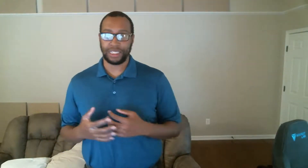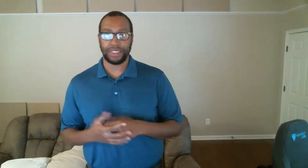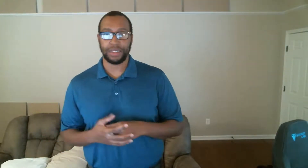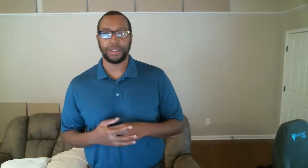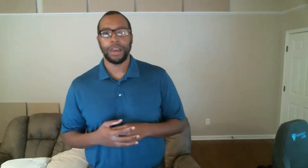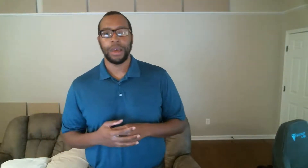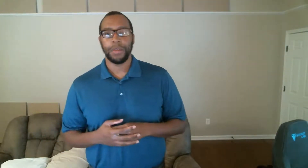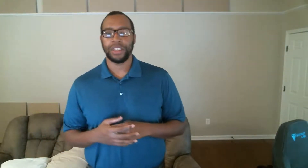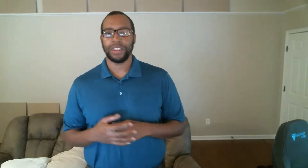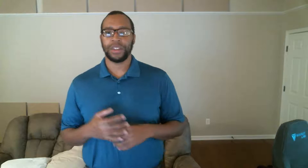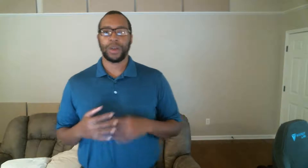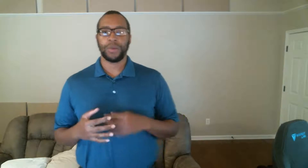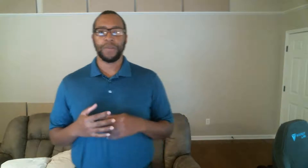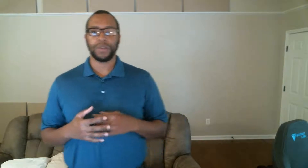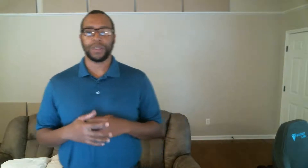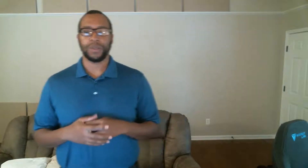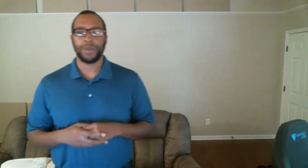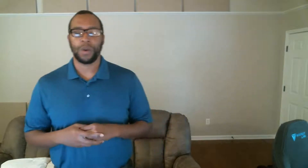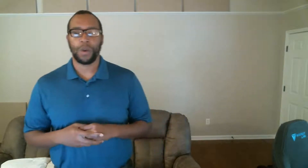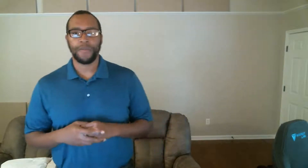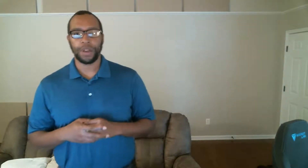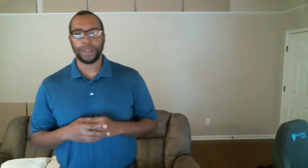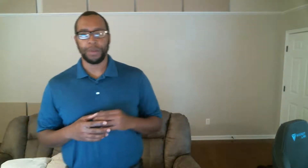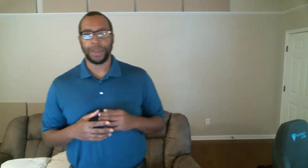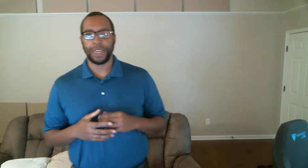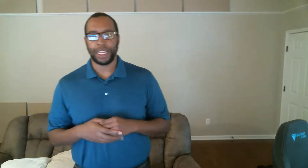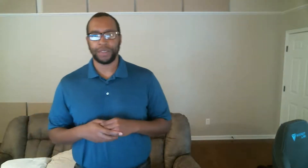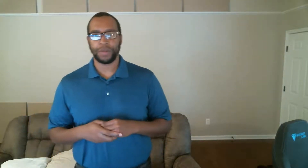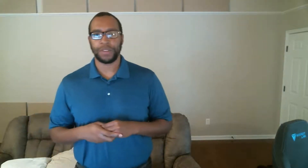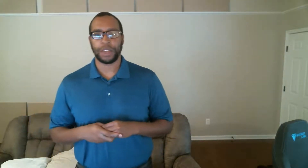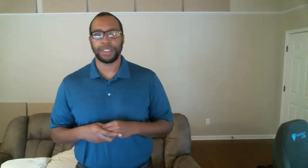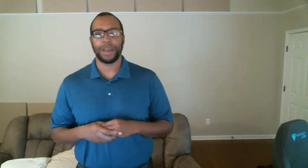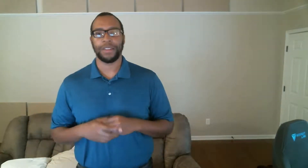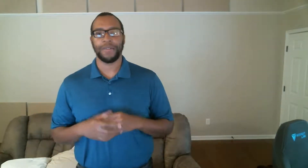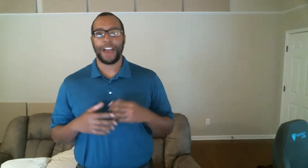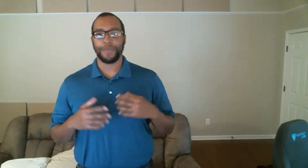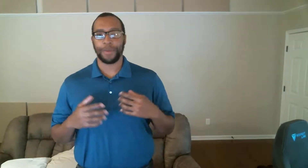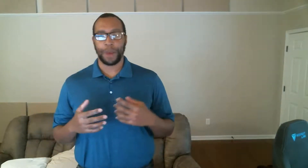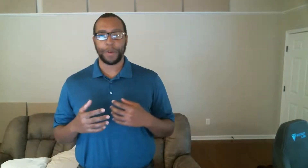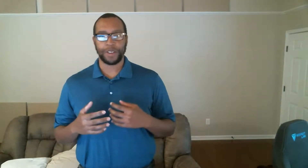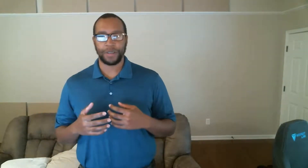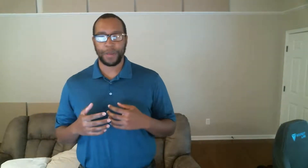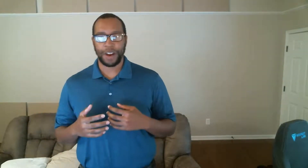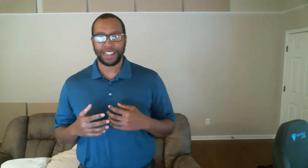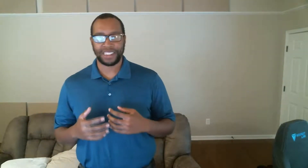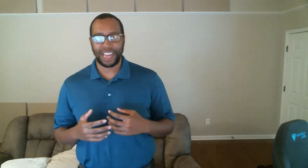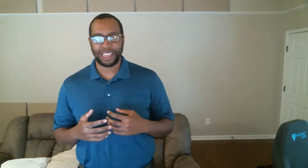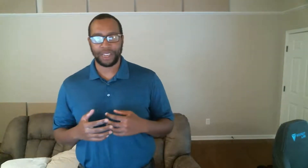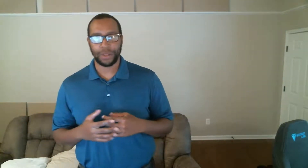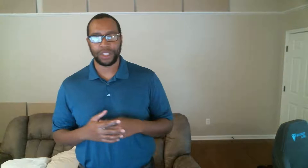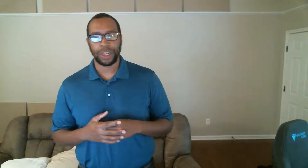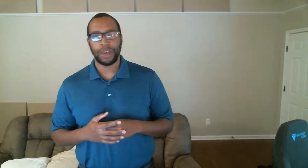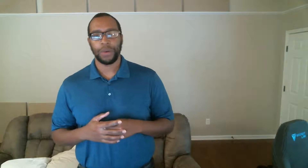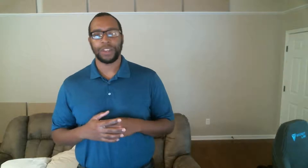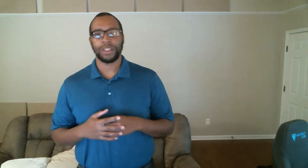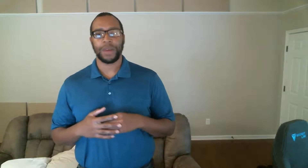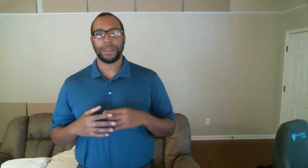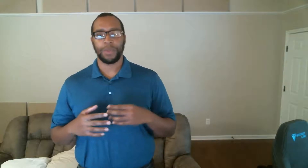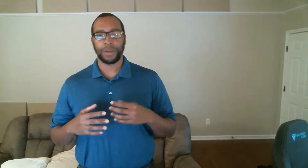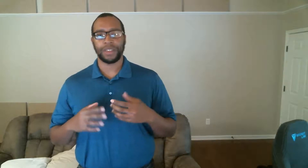sentences. But just a quick review, since we've been away for a little bit, is we've talked about the 5 parameters of American Sign Language. We talked about the importance of the